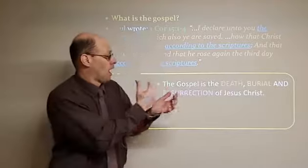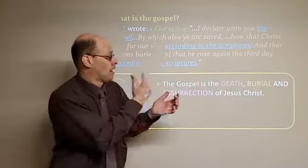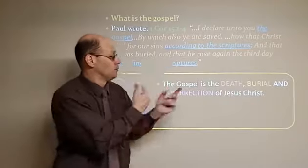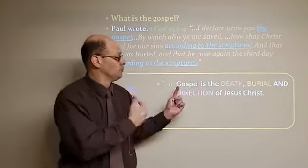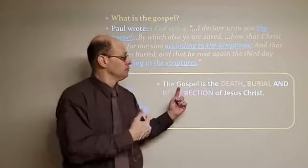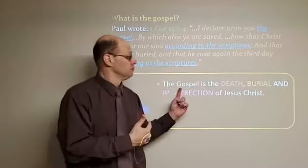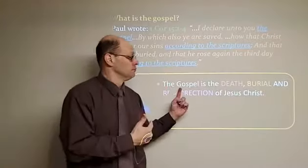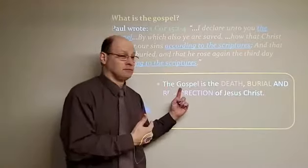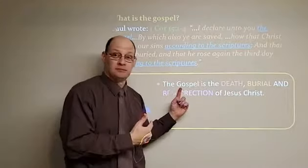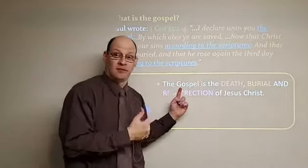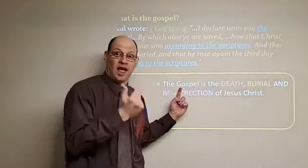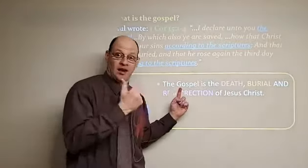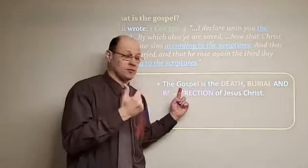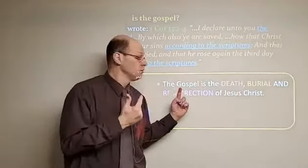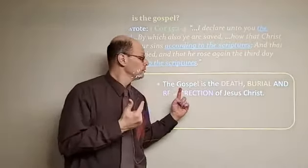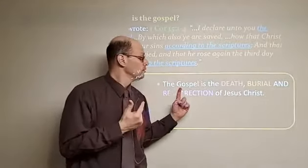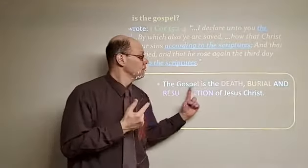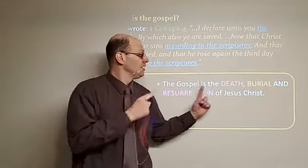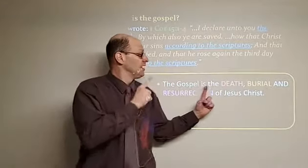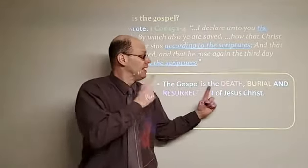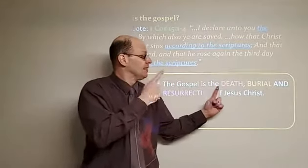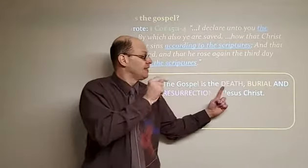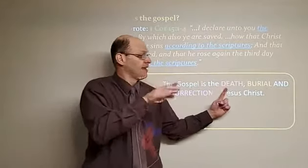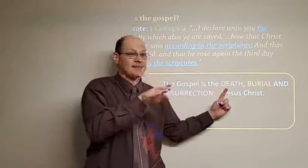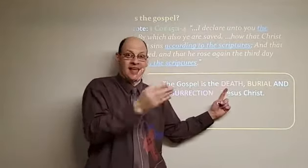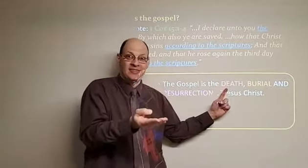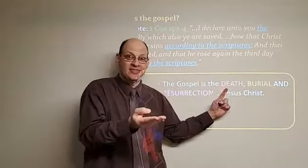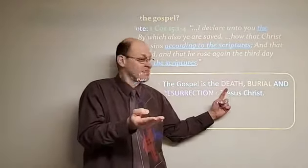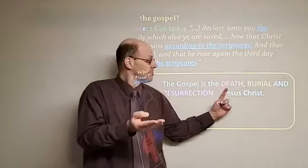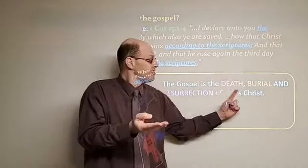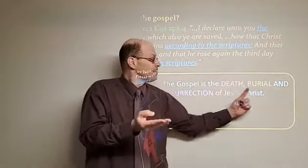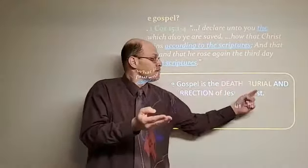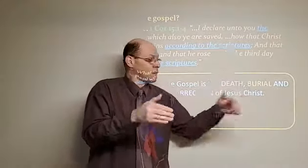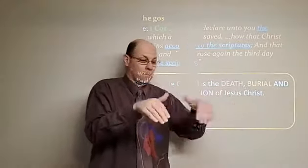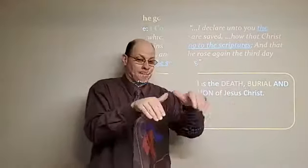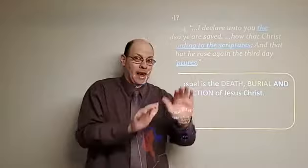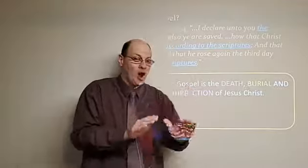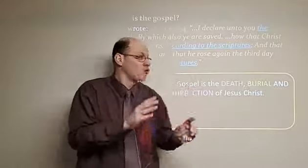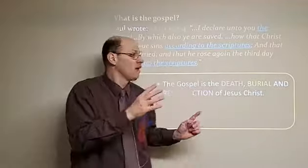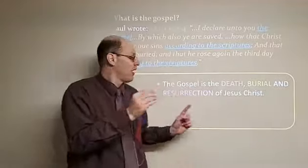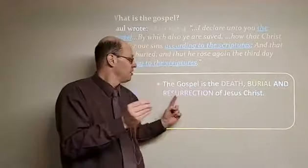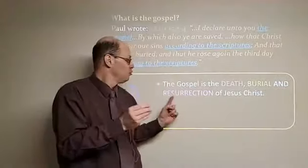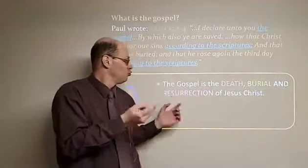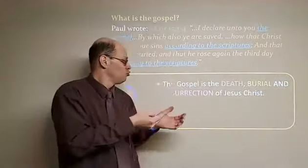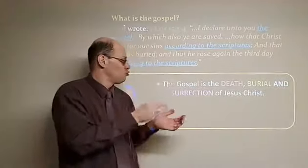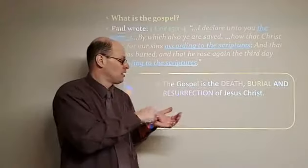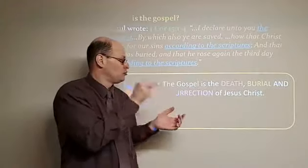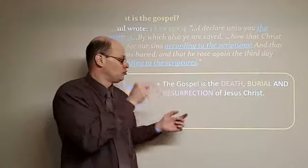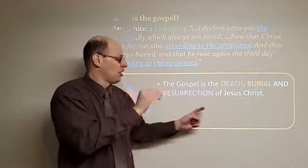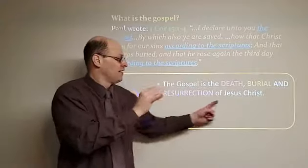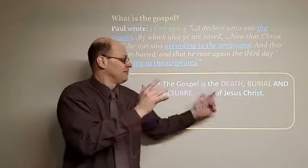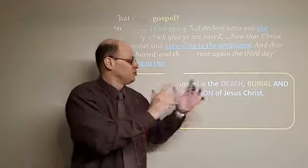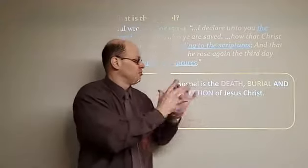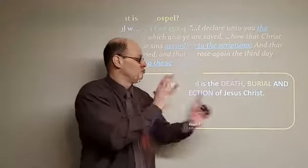now to the key point here the gospel is the death burial and resurrection of Jesus